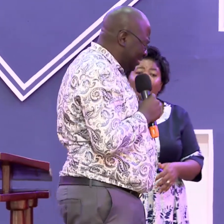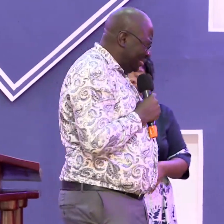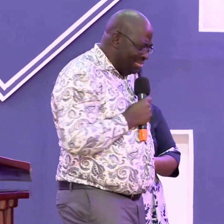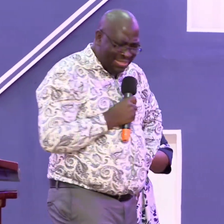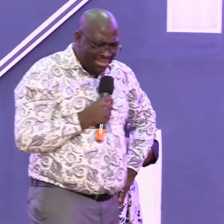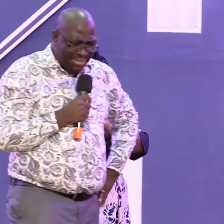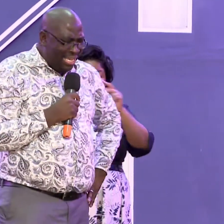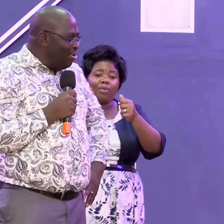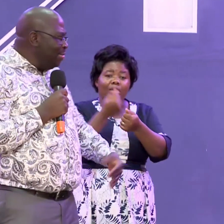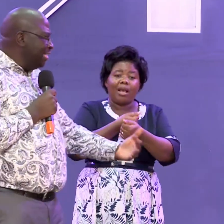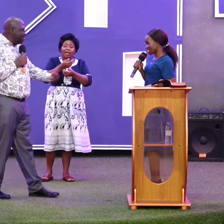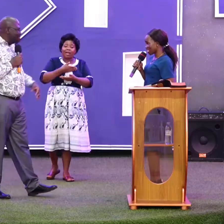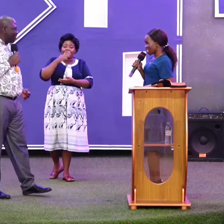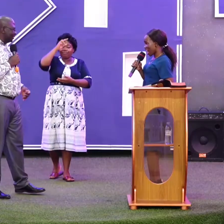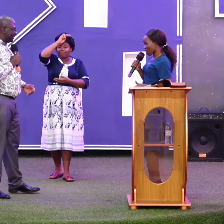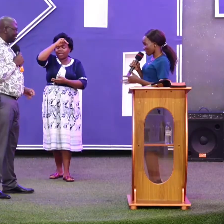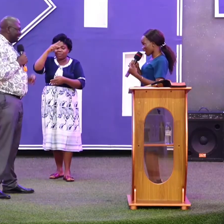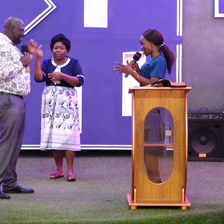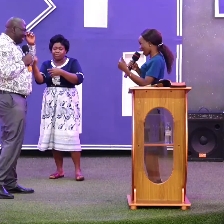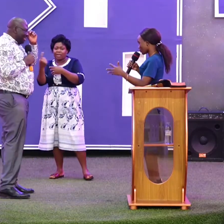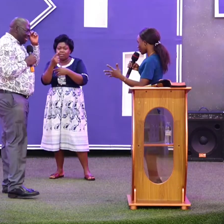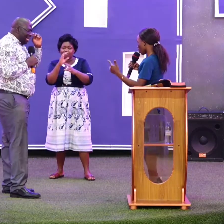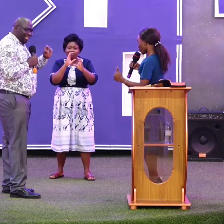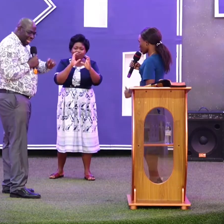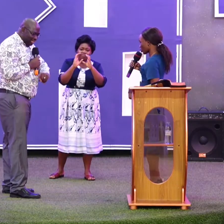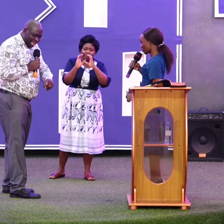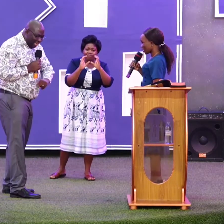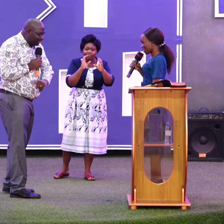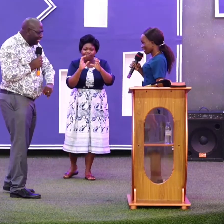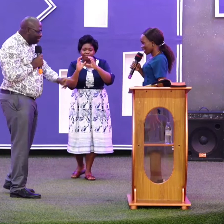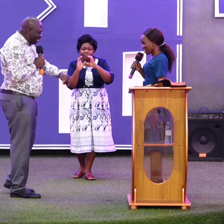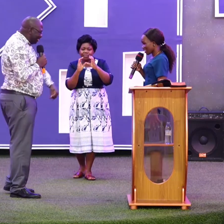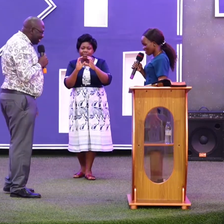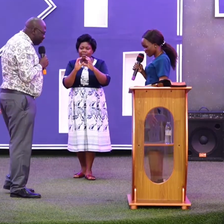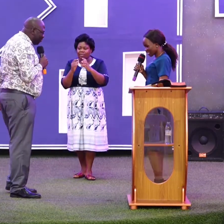You want to speak with those ones of the degrees. And when someone comes in the conversation,